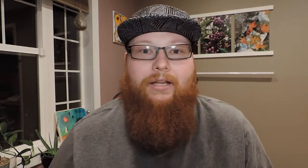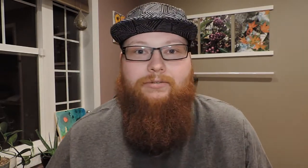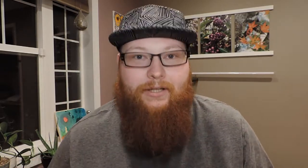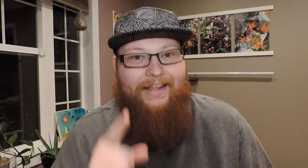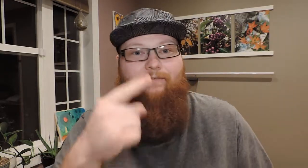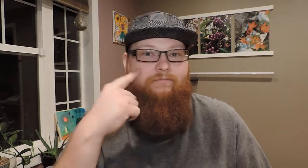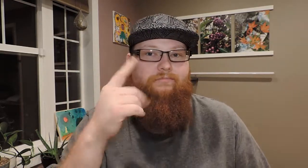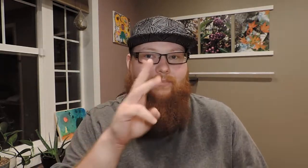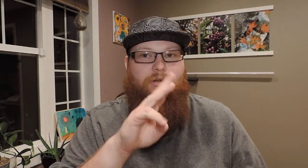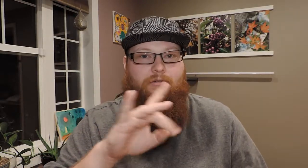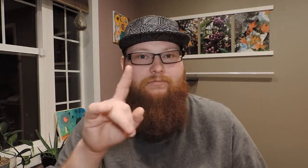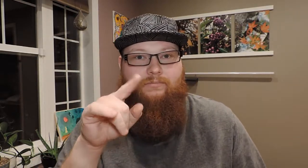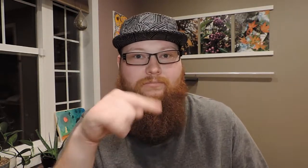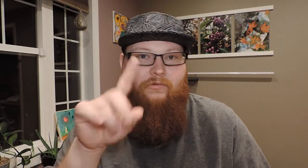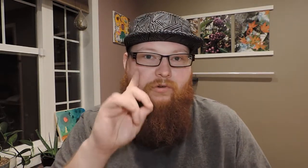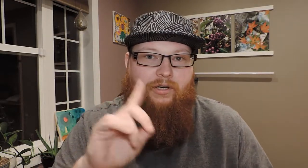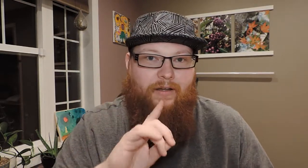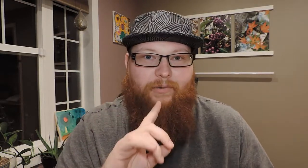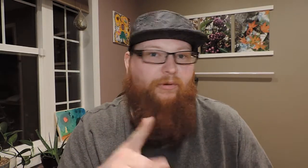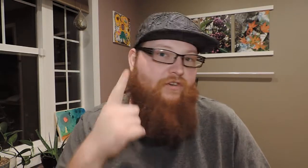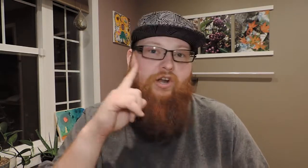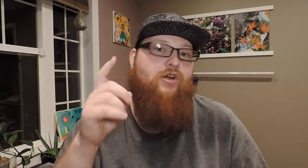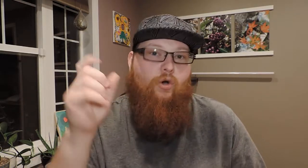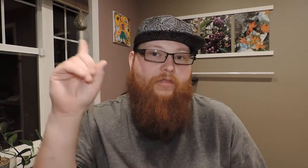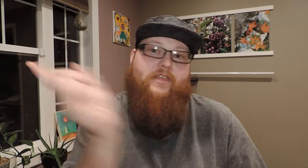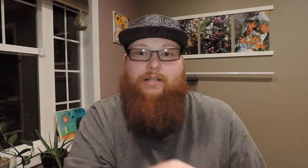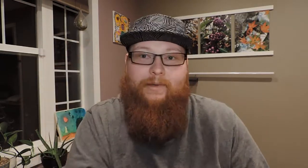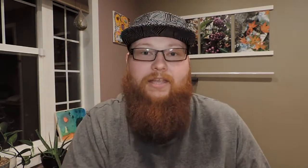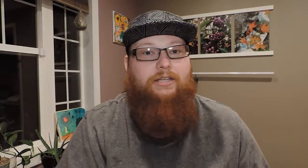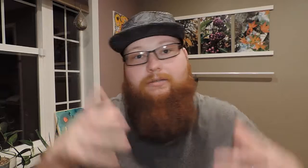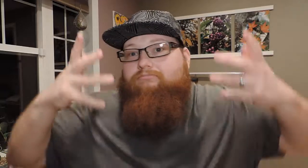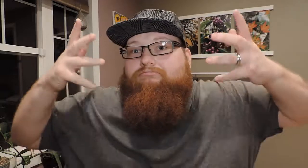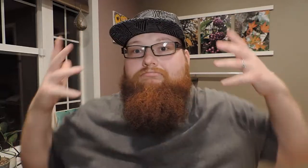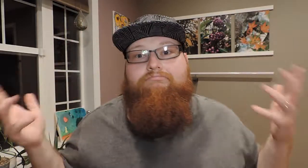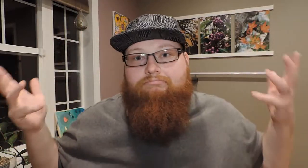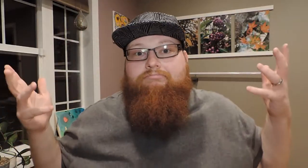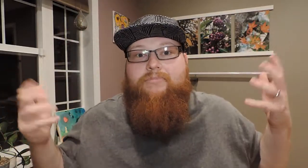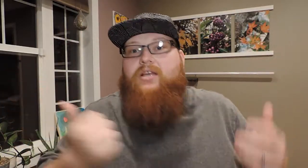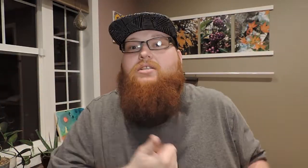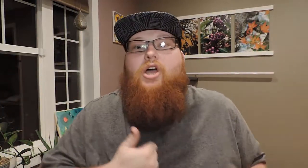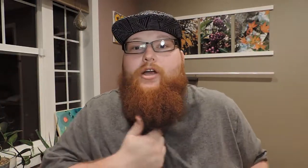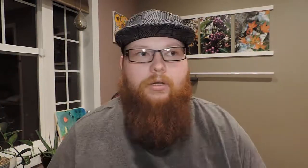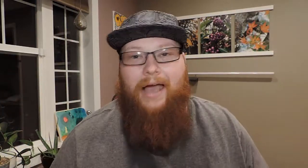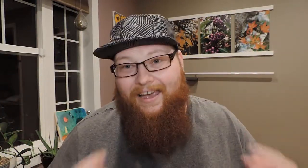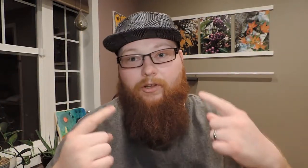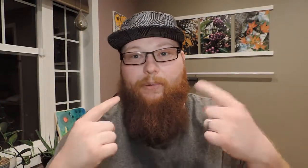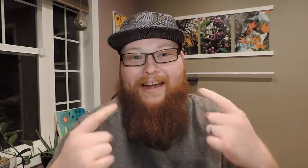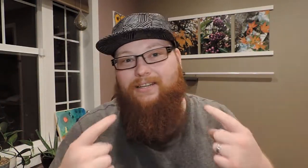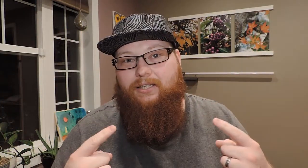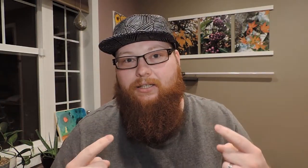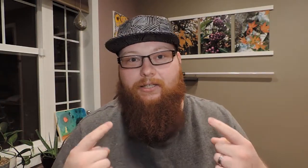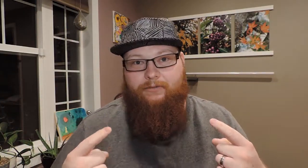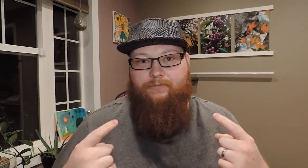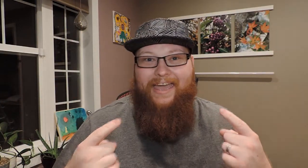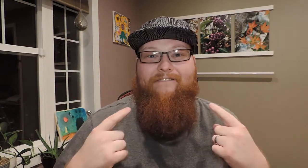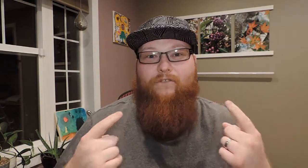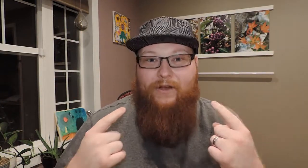Well, that's, you know, for deaf people. If you don't know what this means, sorry. I have to practice this every